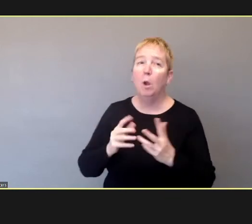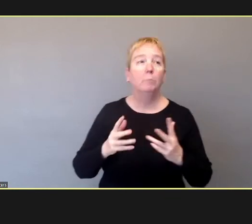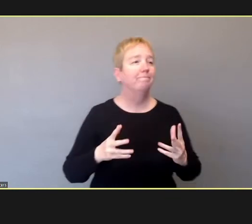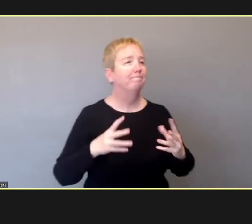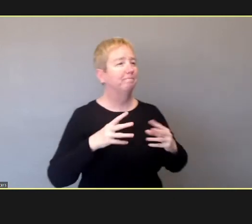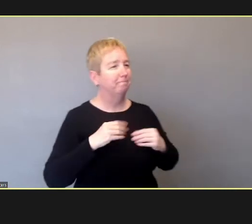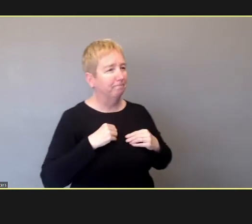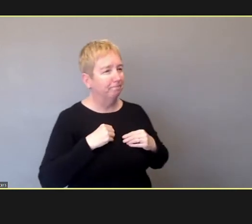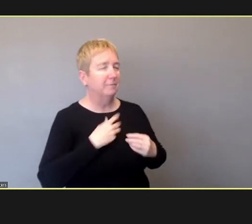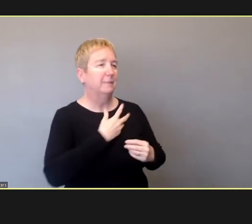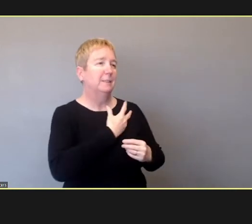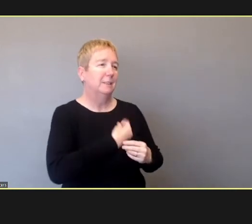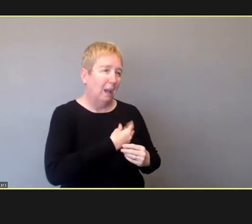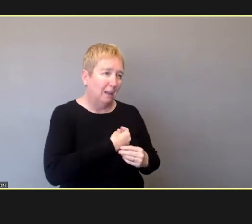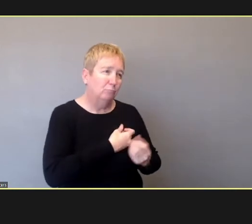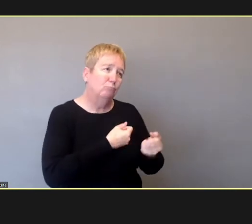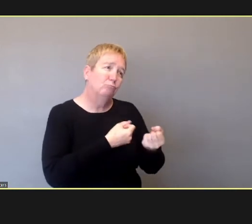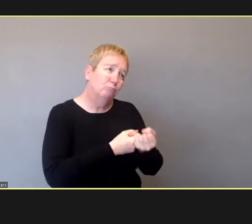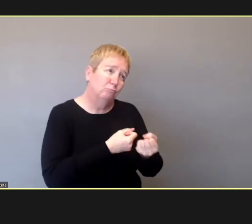well.